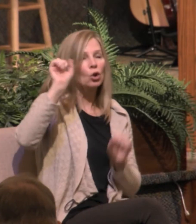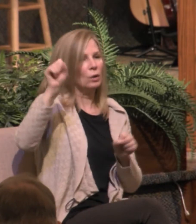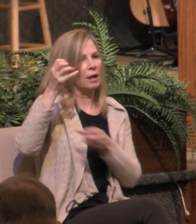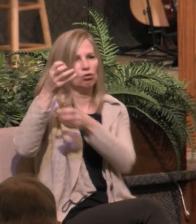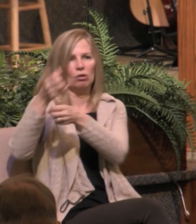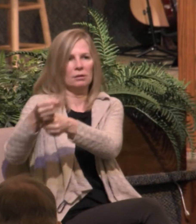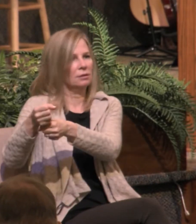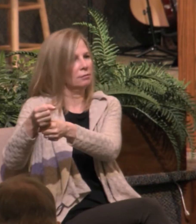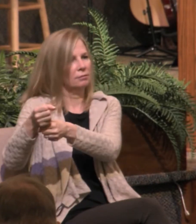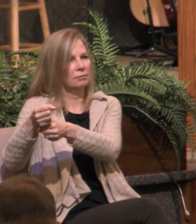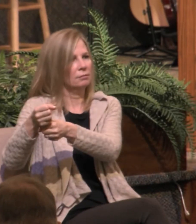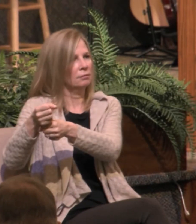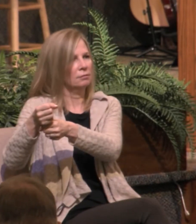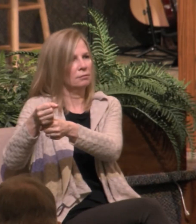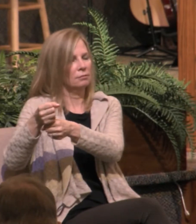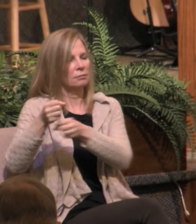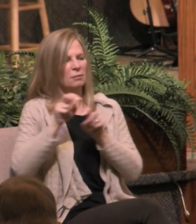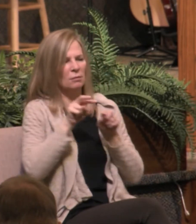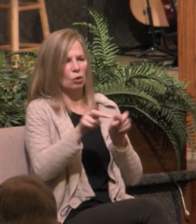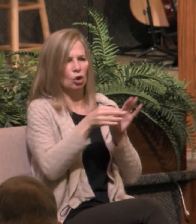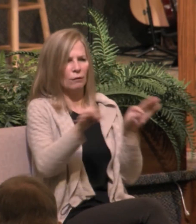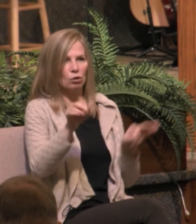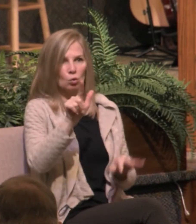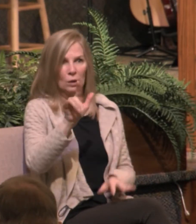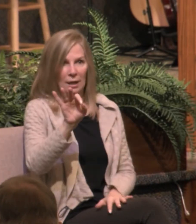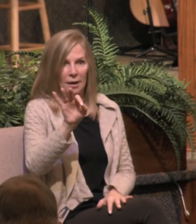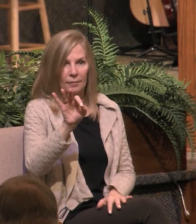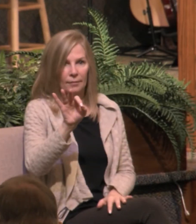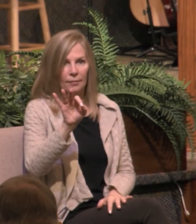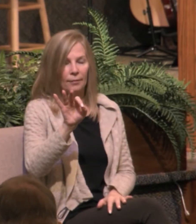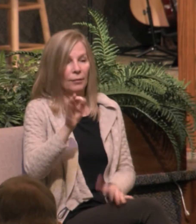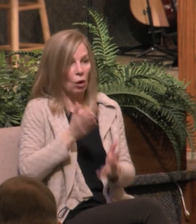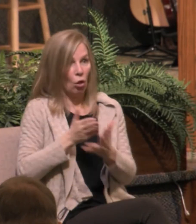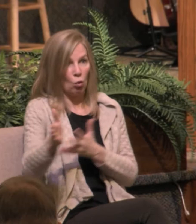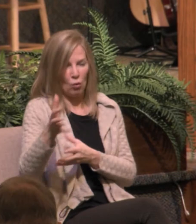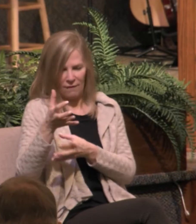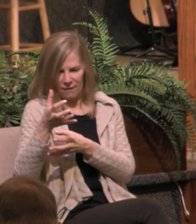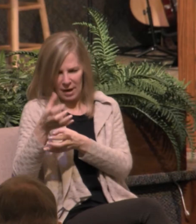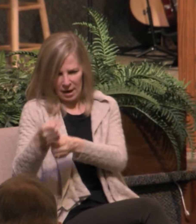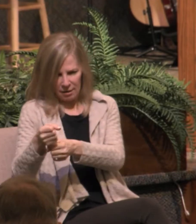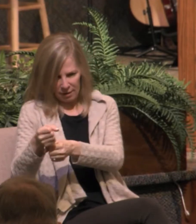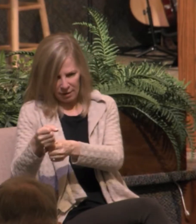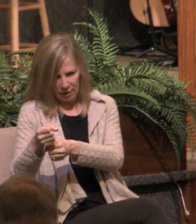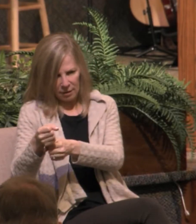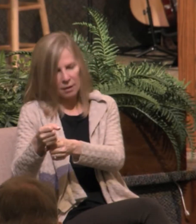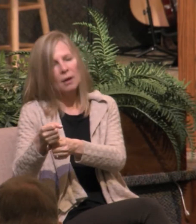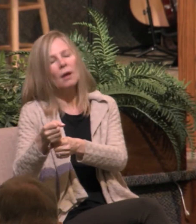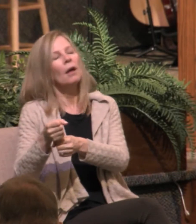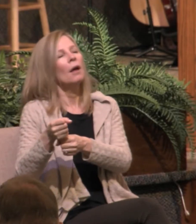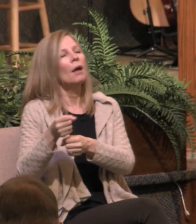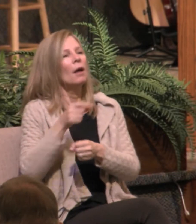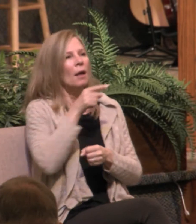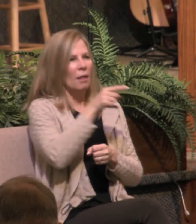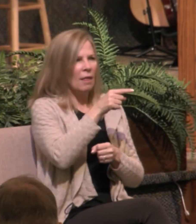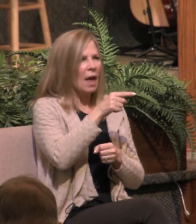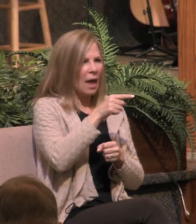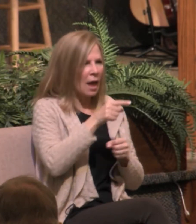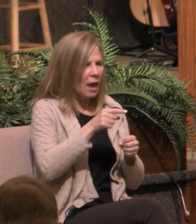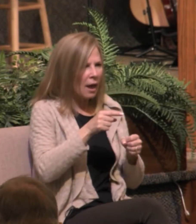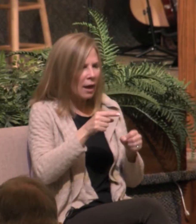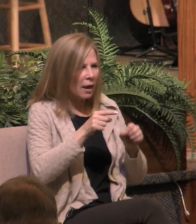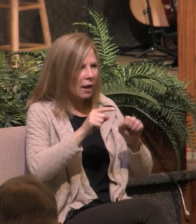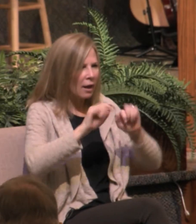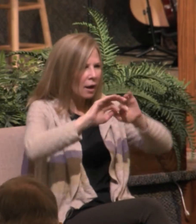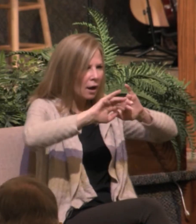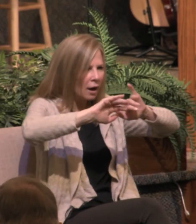have to trust me as I develop this. Look at verse 29. By faith, they passed through the Red Sea as